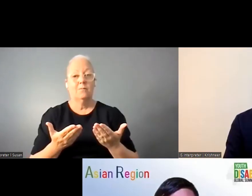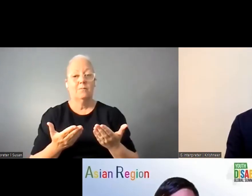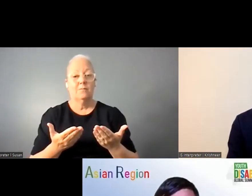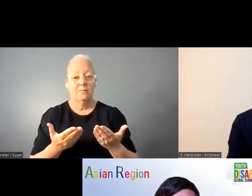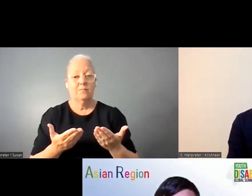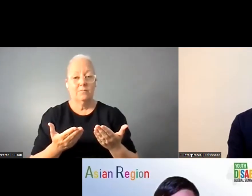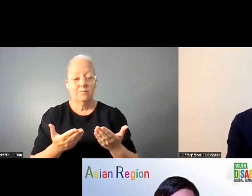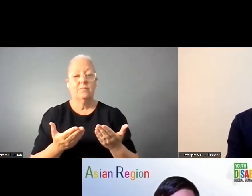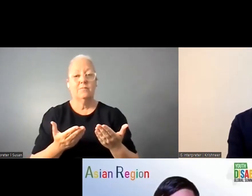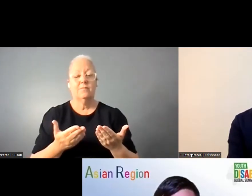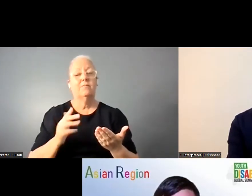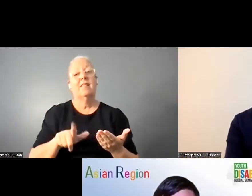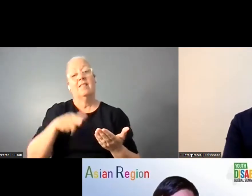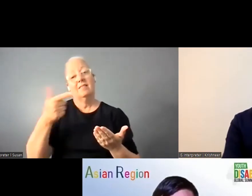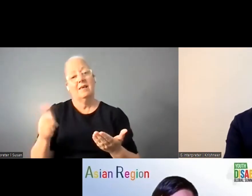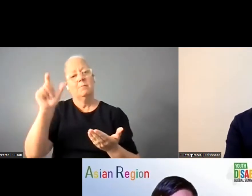move to our